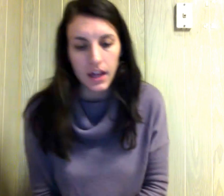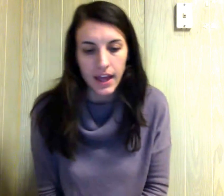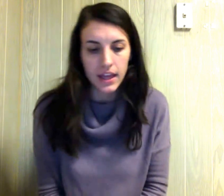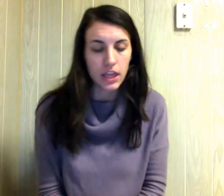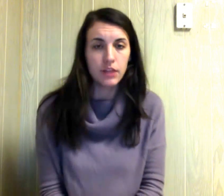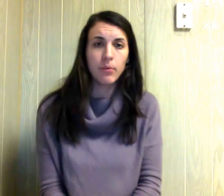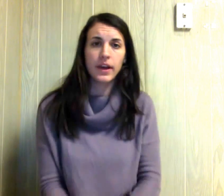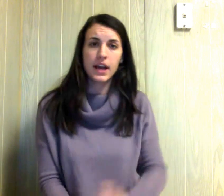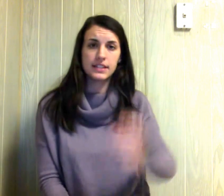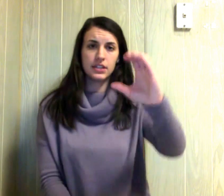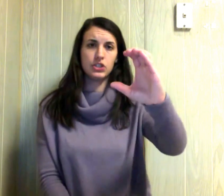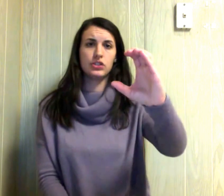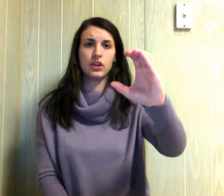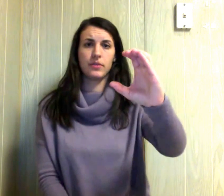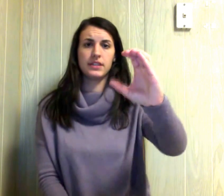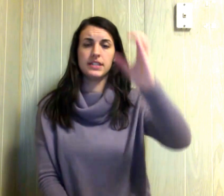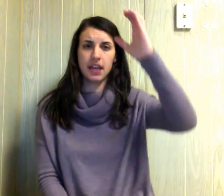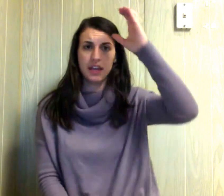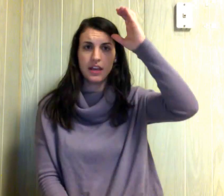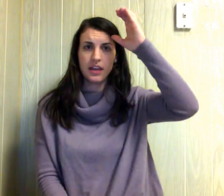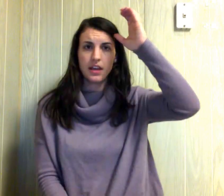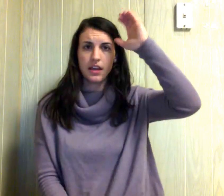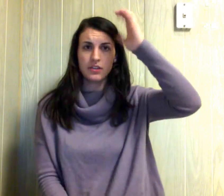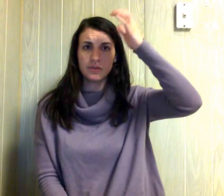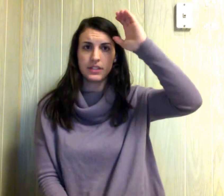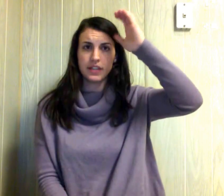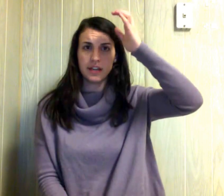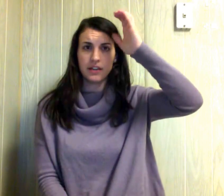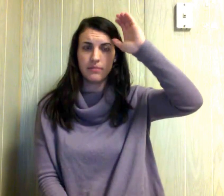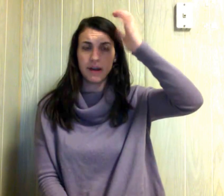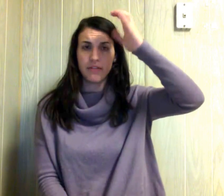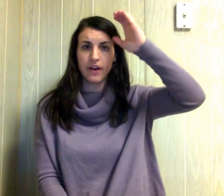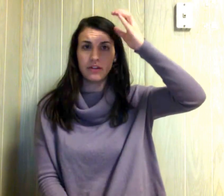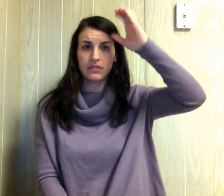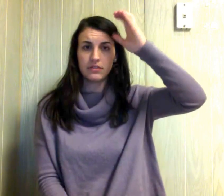Okay, and then the boy cousin is just start with a C and twist it by your forehead. Cousin.